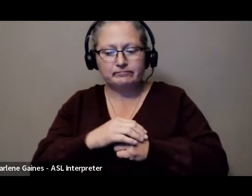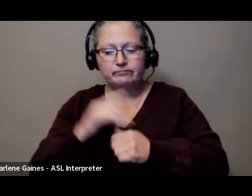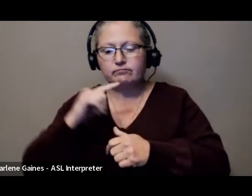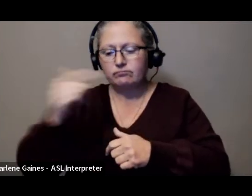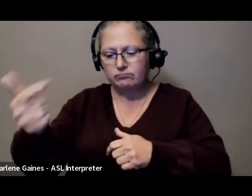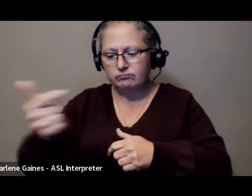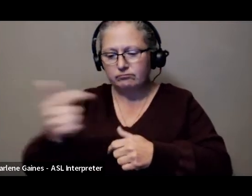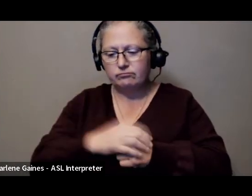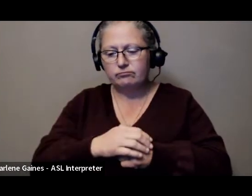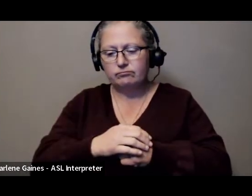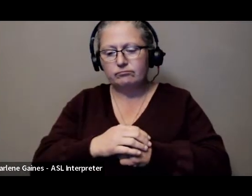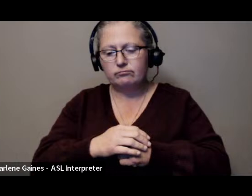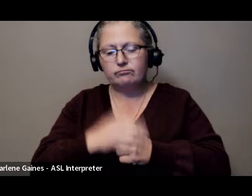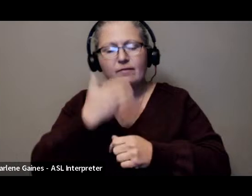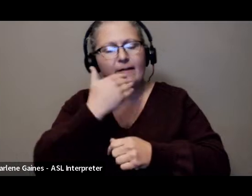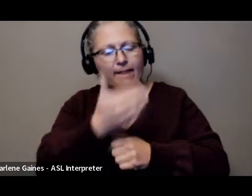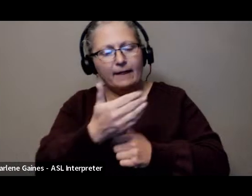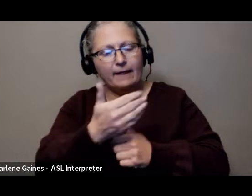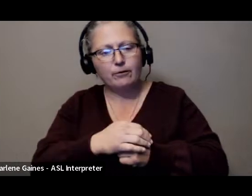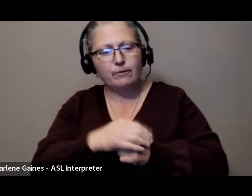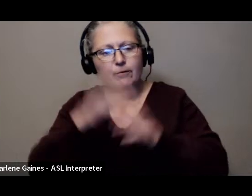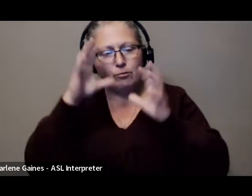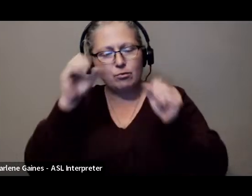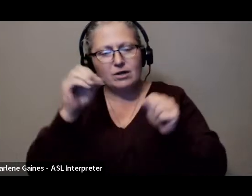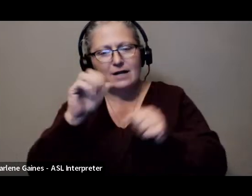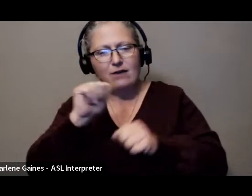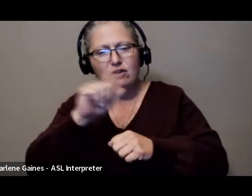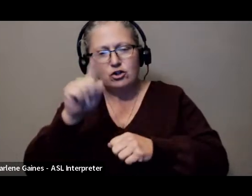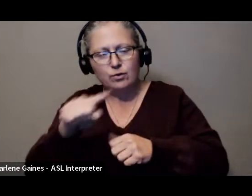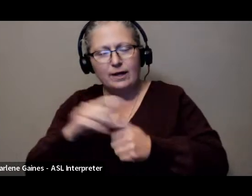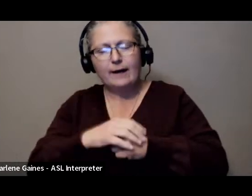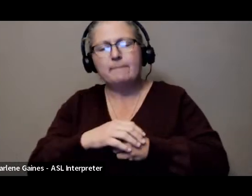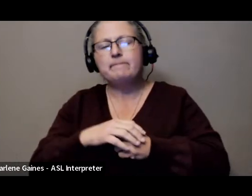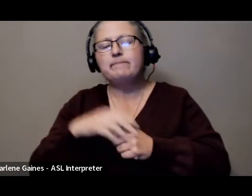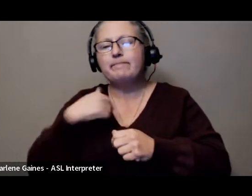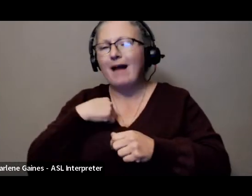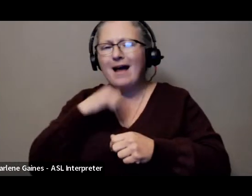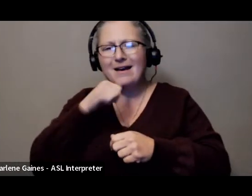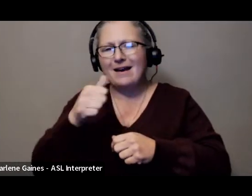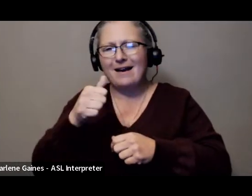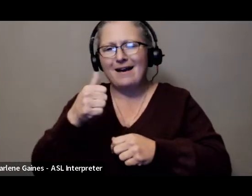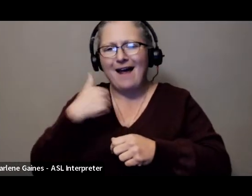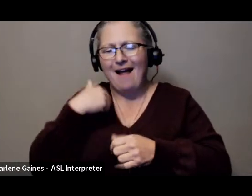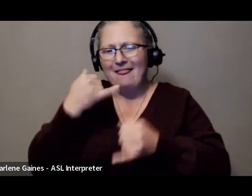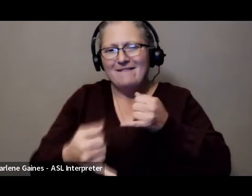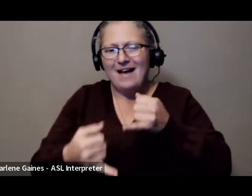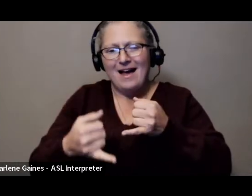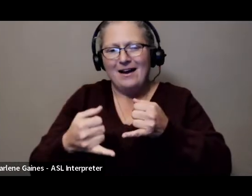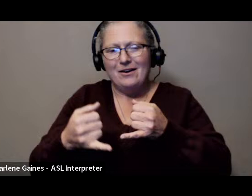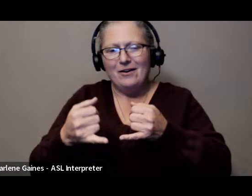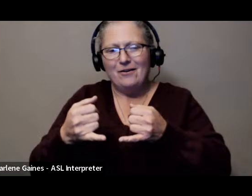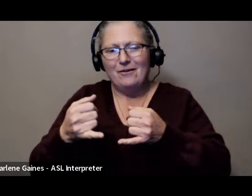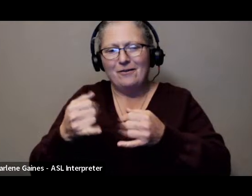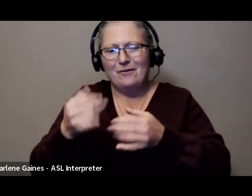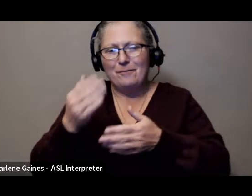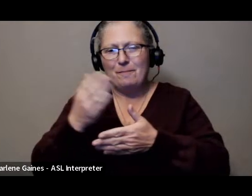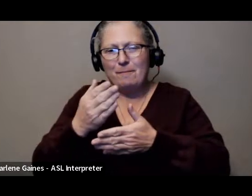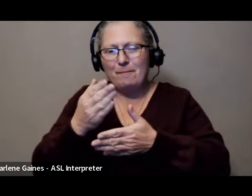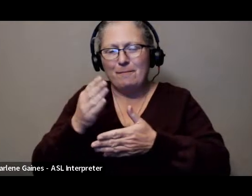ahead. Thank you, President Andrea Zuniga. I didn't have the final version of that, so I